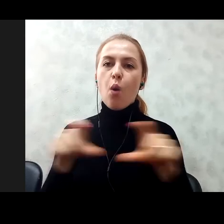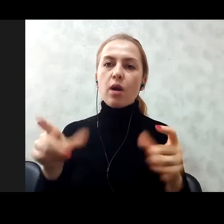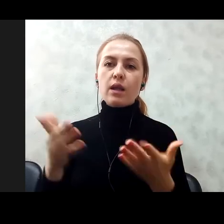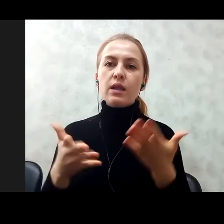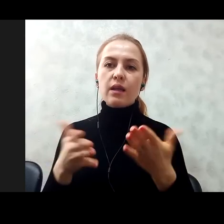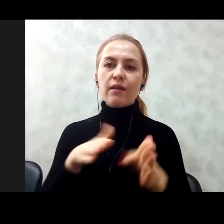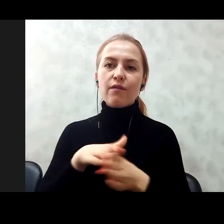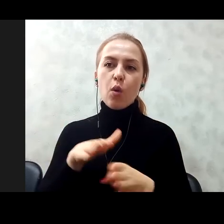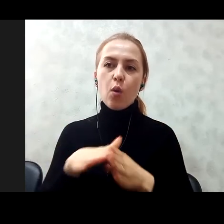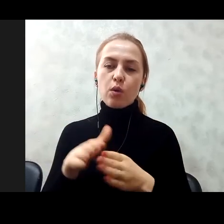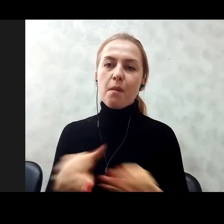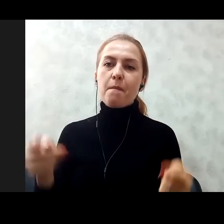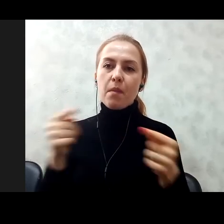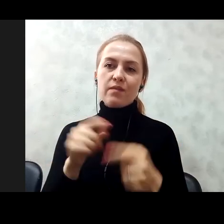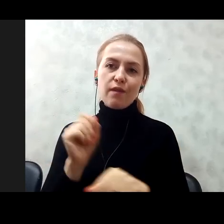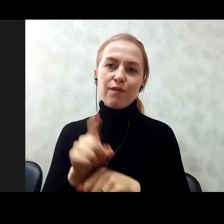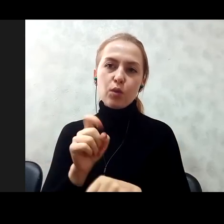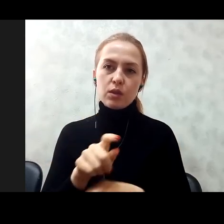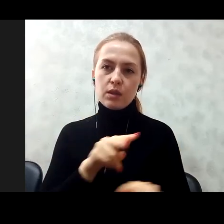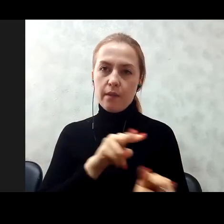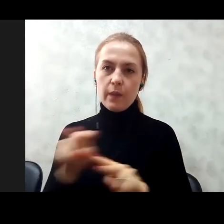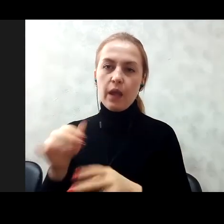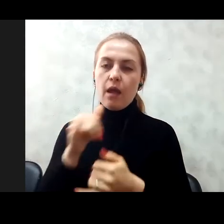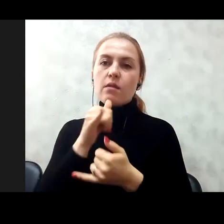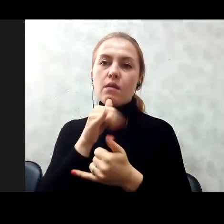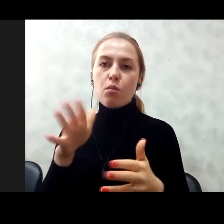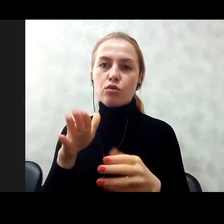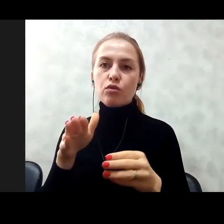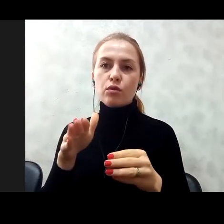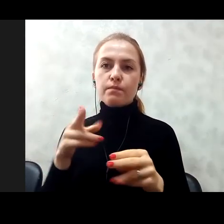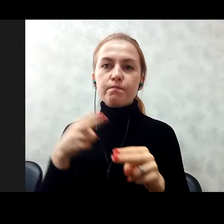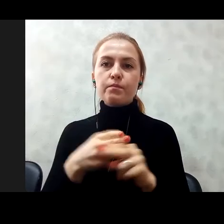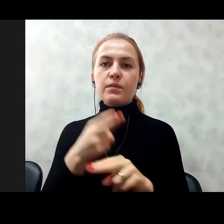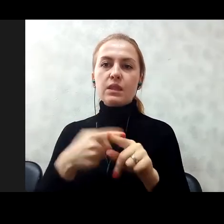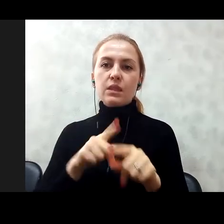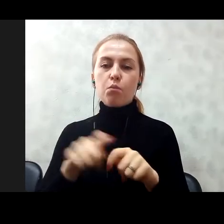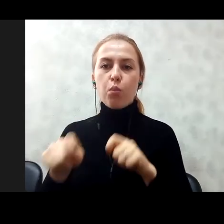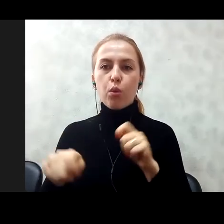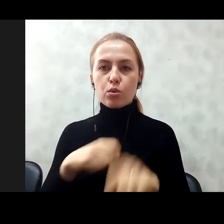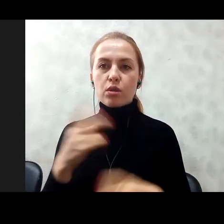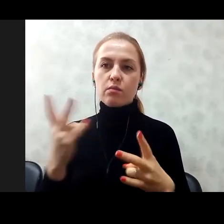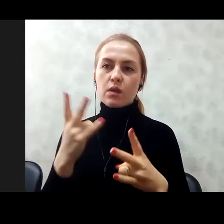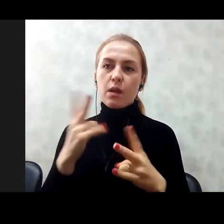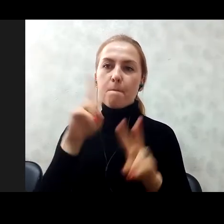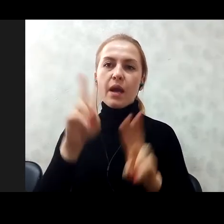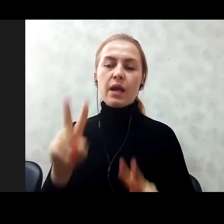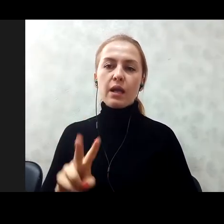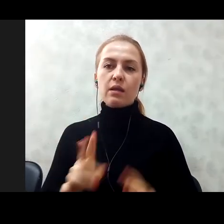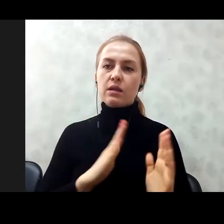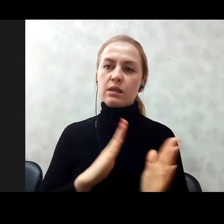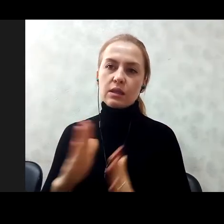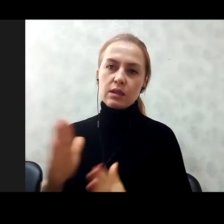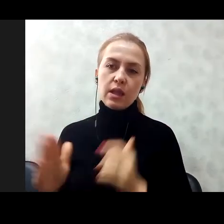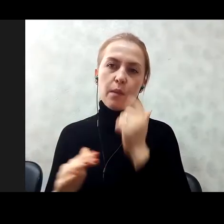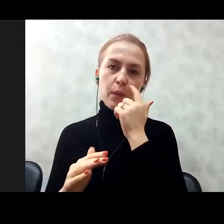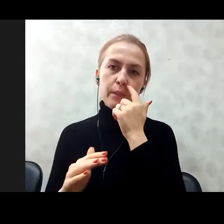the administrators of the elections and the civil society cannot stop these violations from